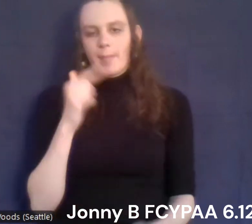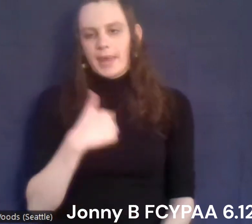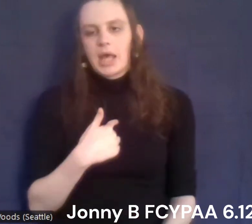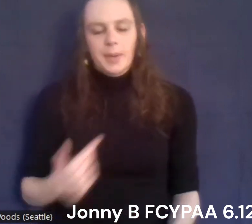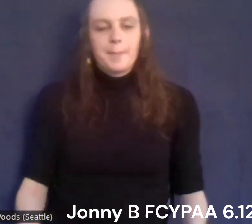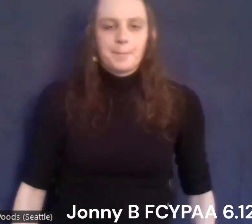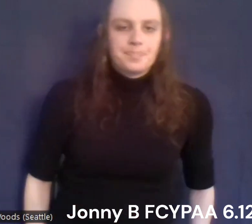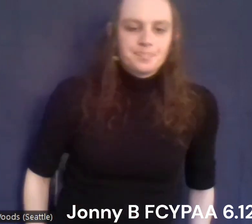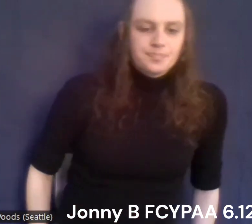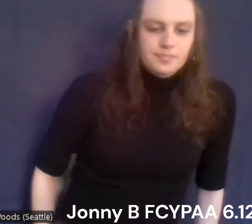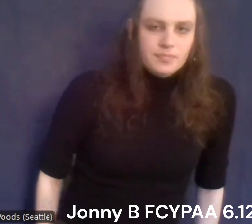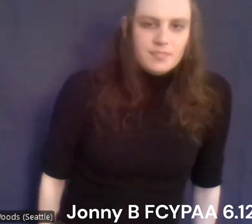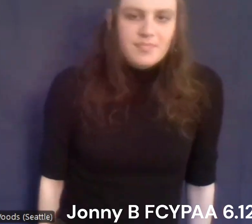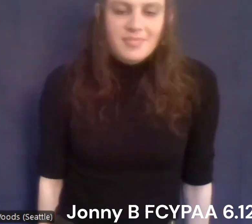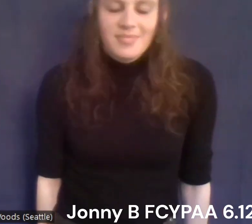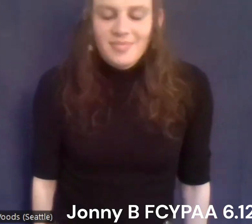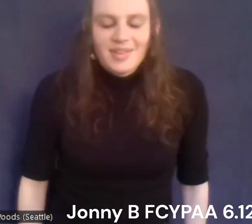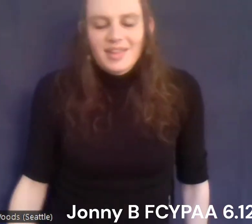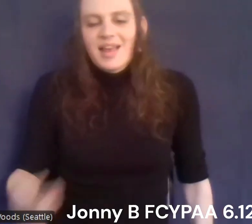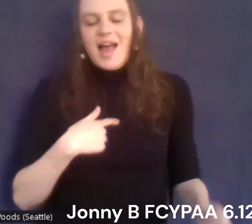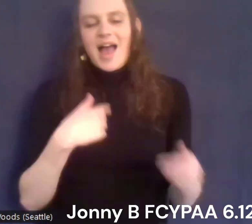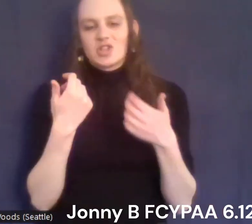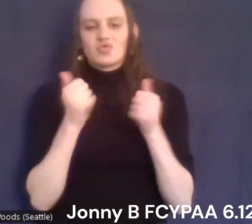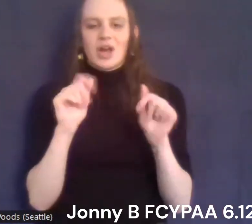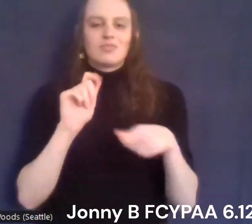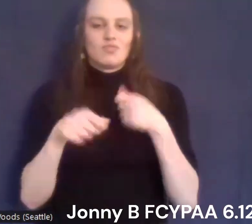I'm trying to wrap this up as best as I can.